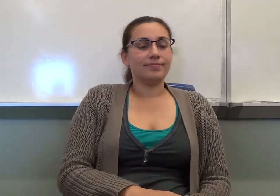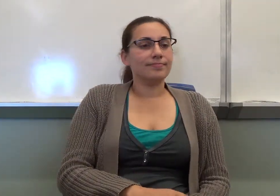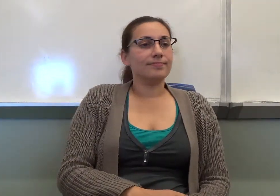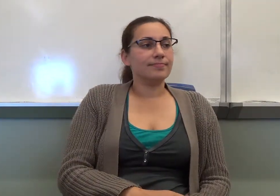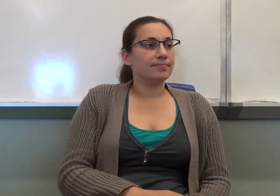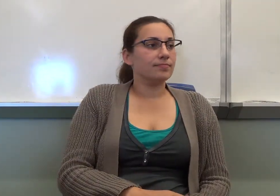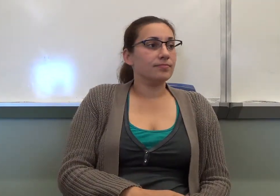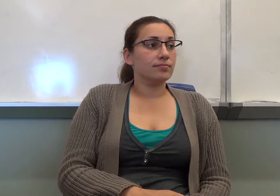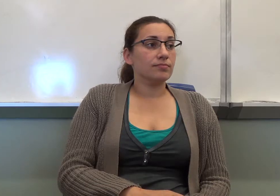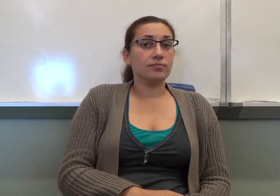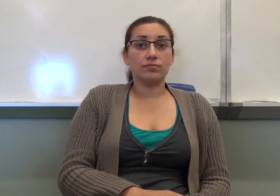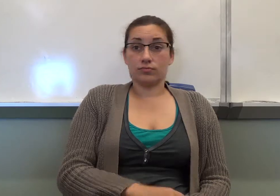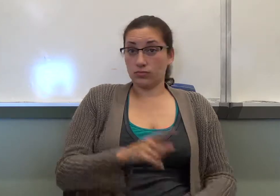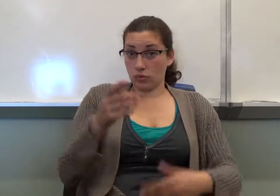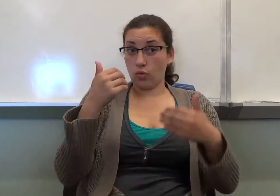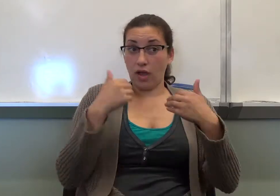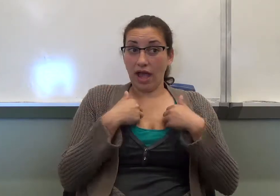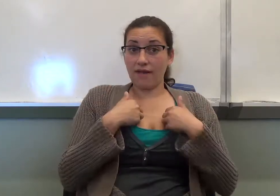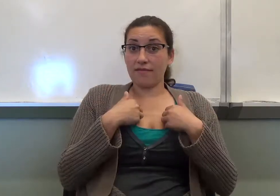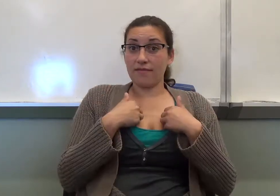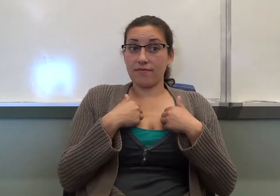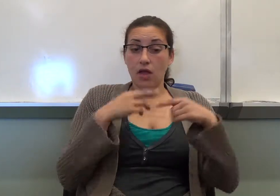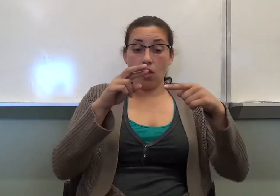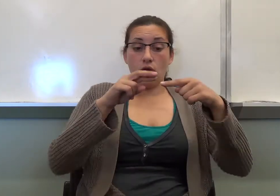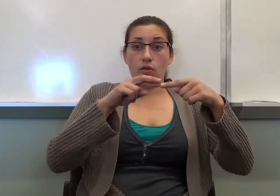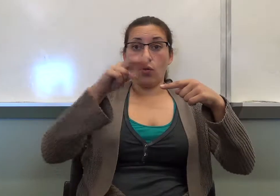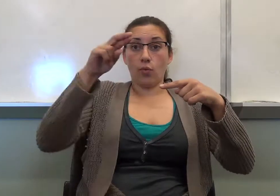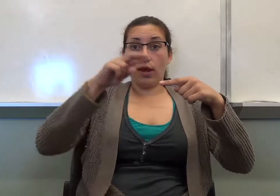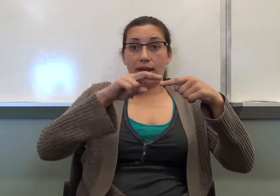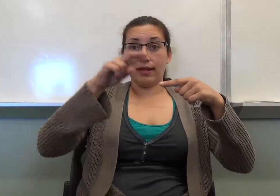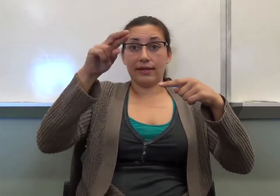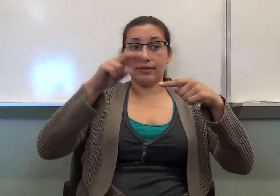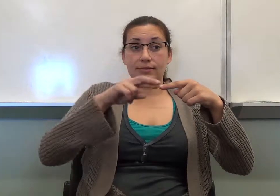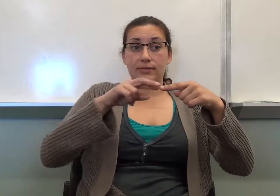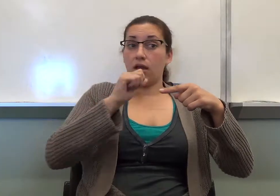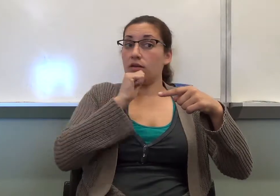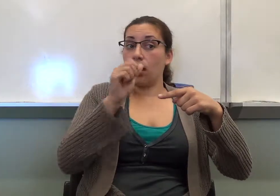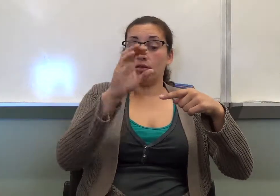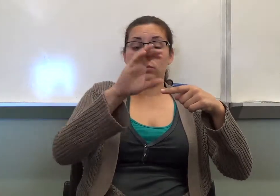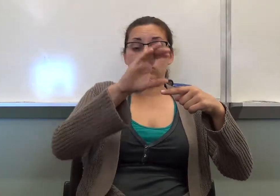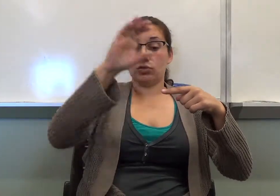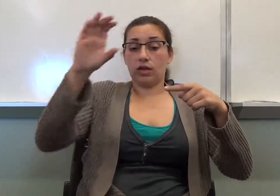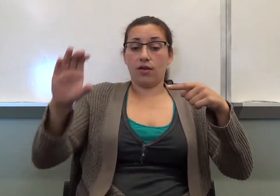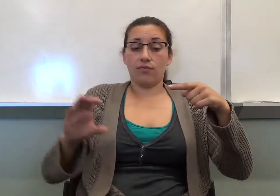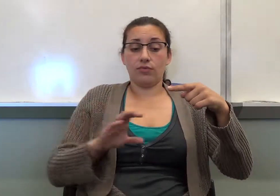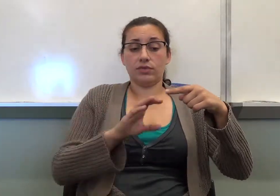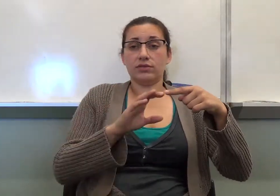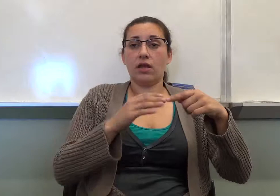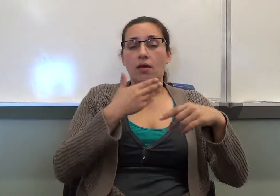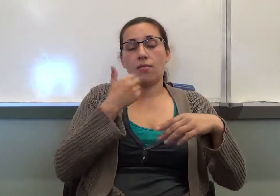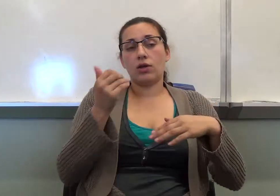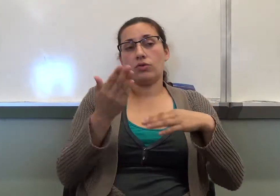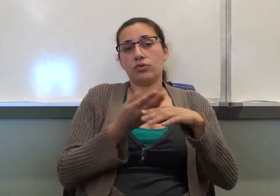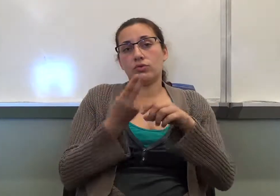If you do have the radius instead of the circumference, then it's better to use the other formula.